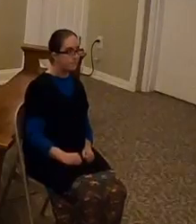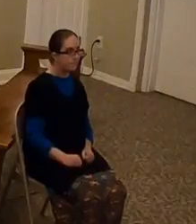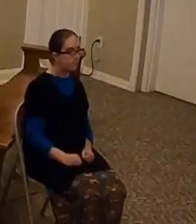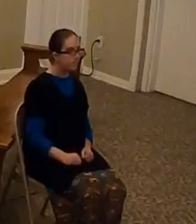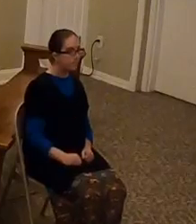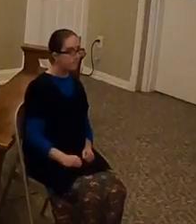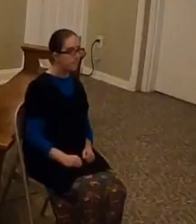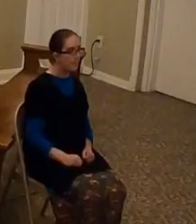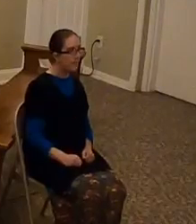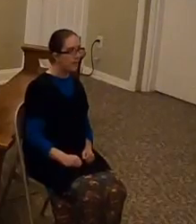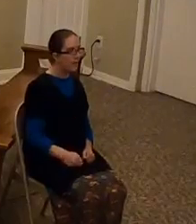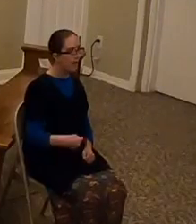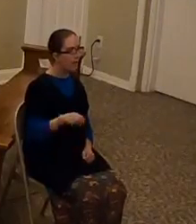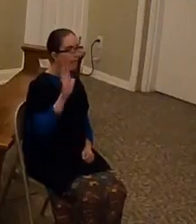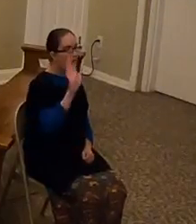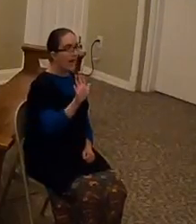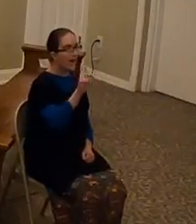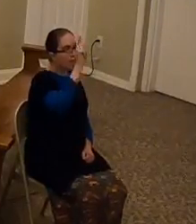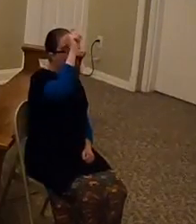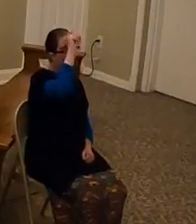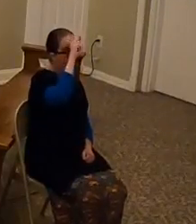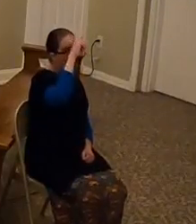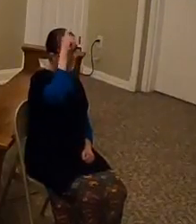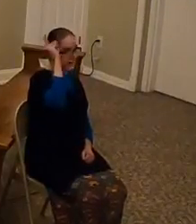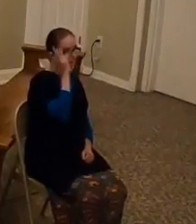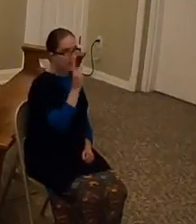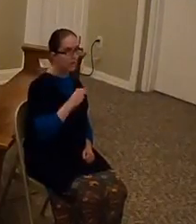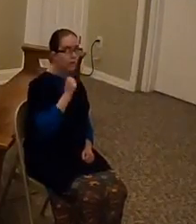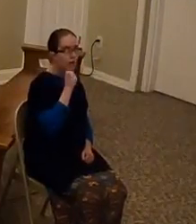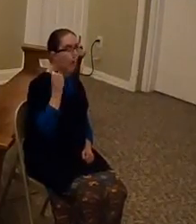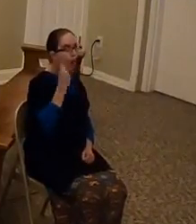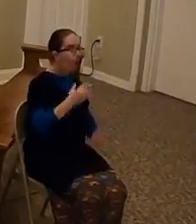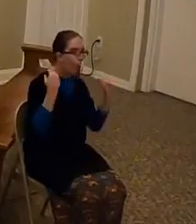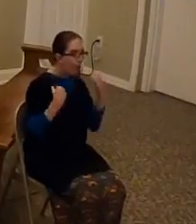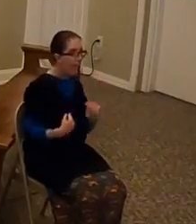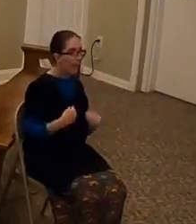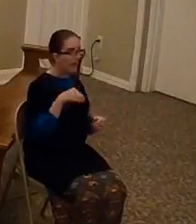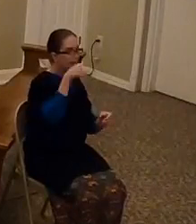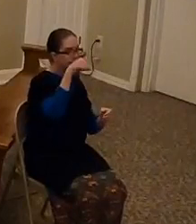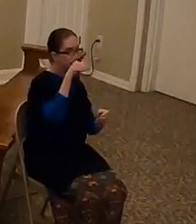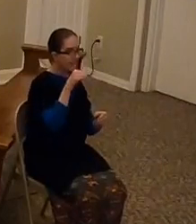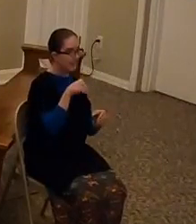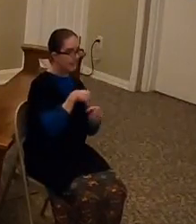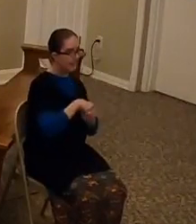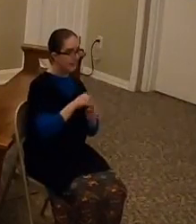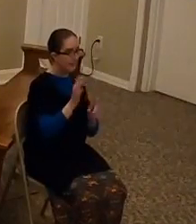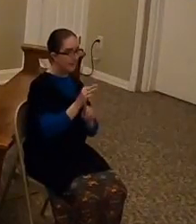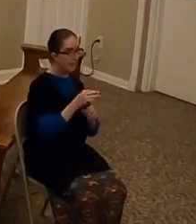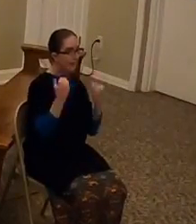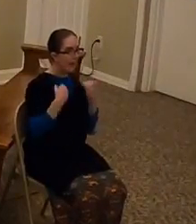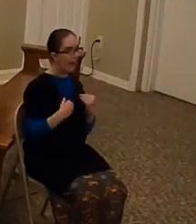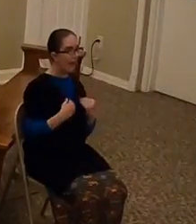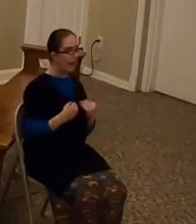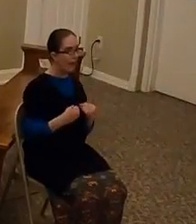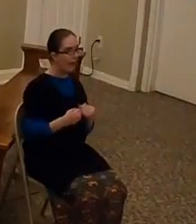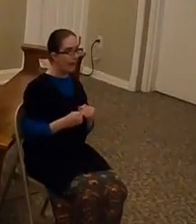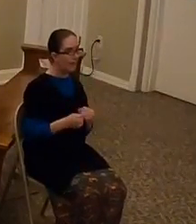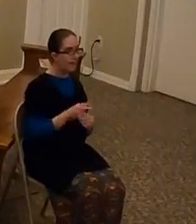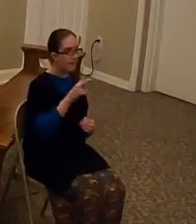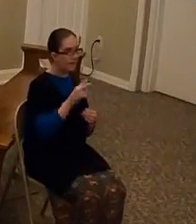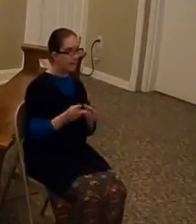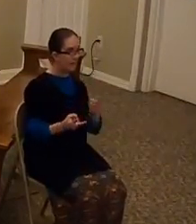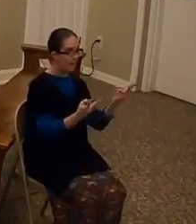Hallelujah. And then the 5 wise virgins not only had oil in their lamps, they had a vessel full of extra